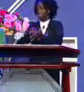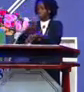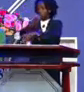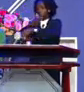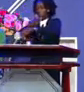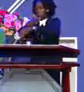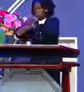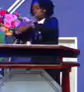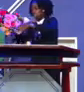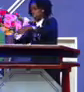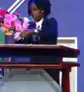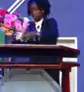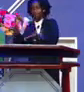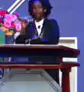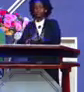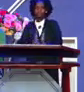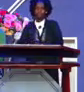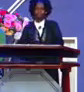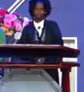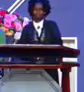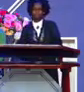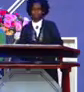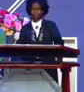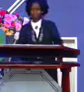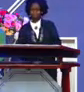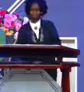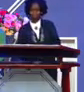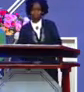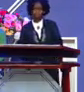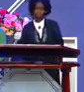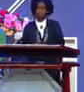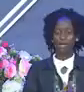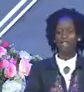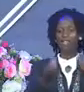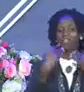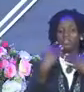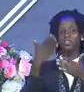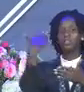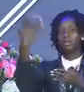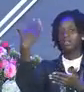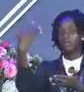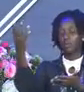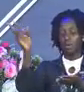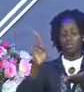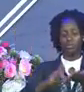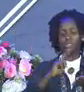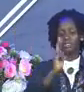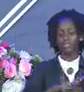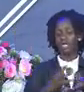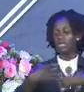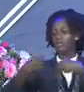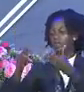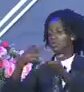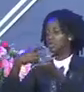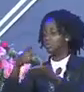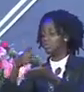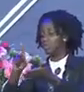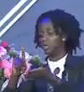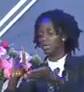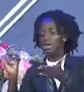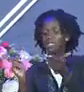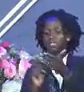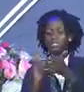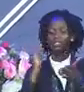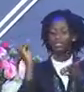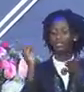tests and they said they're going to cut the leg more. Ne batuwa ne form ne bagamba mugende musasule tubawa appointment. And they